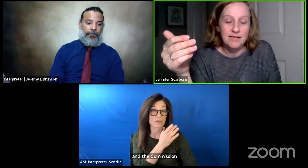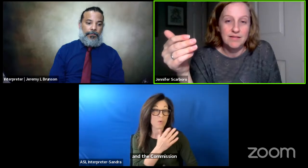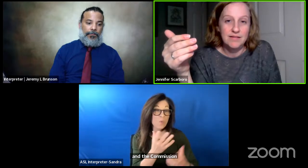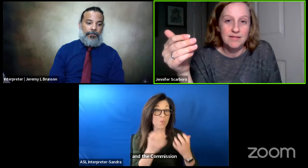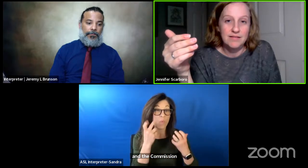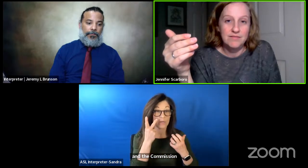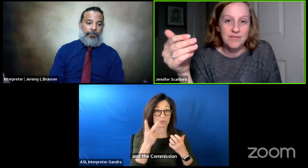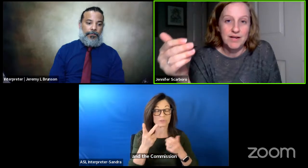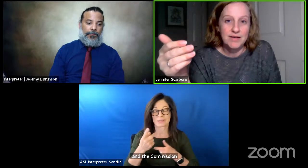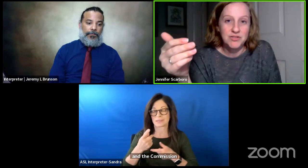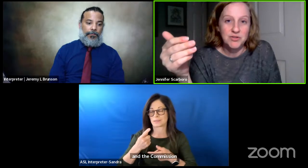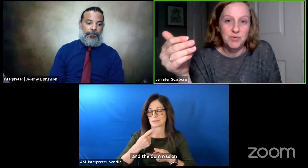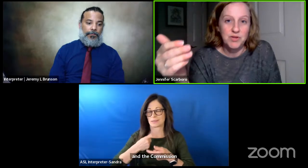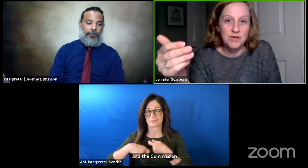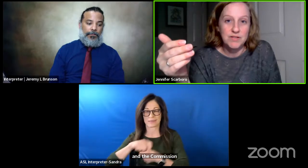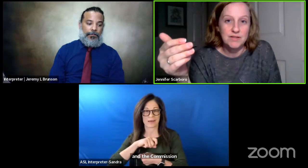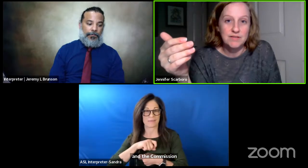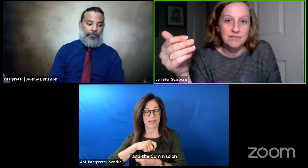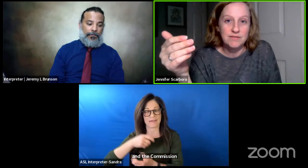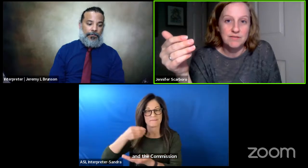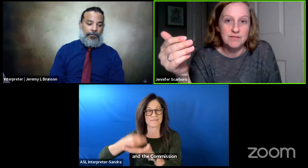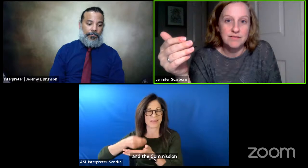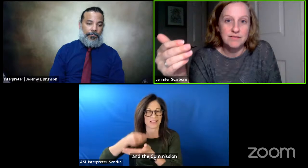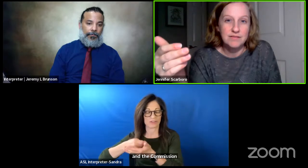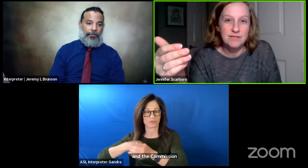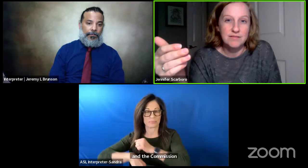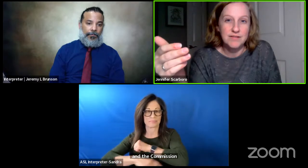a financial punitive